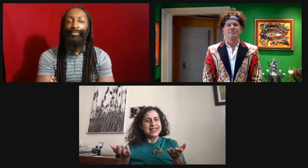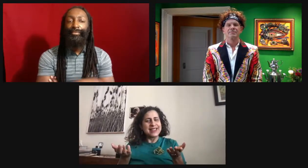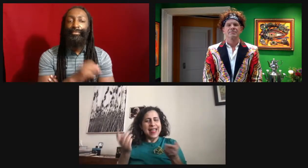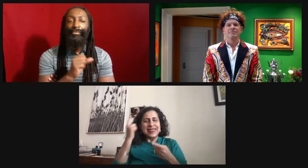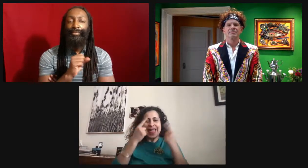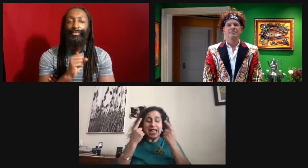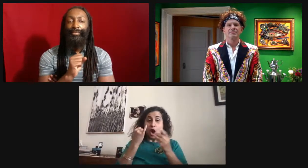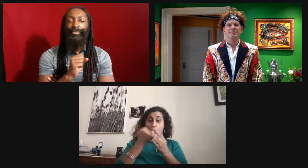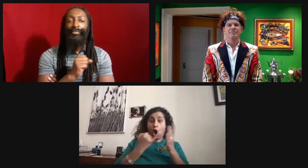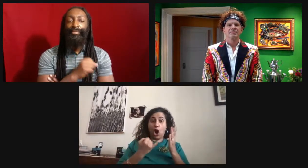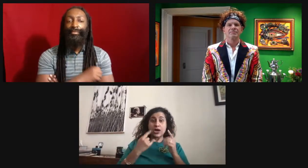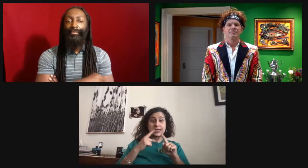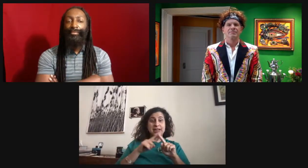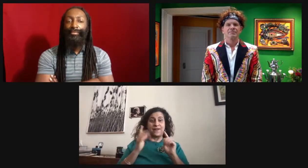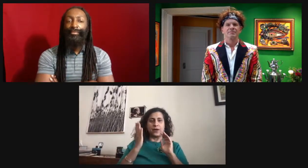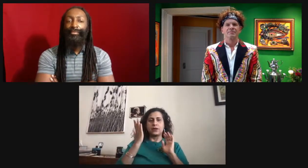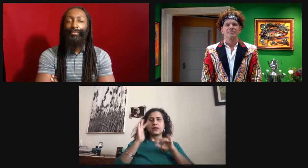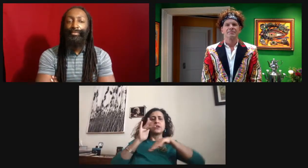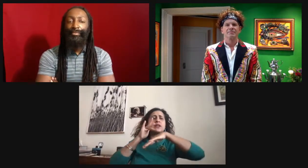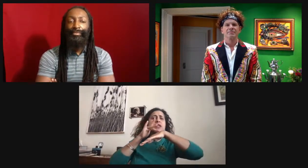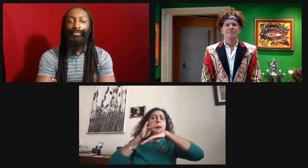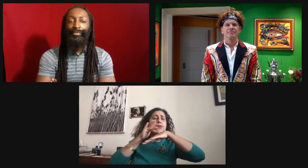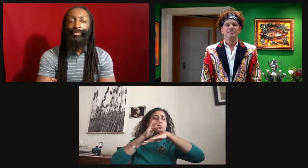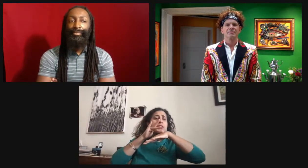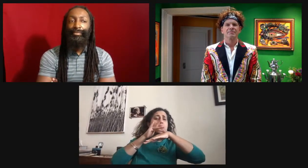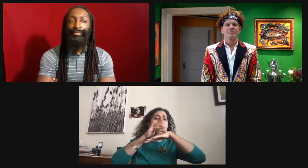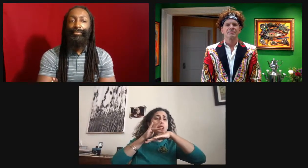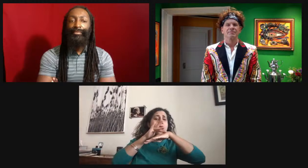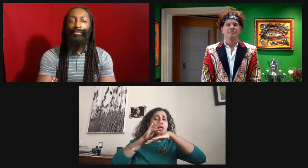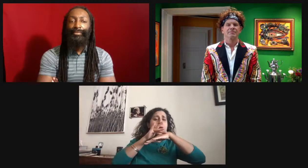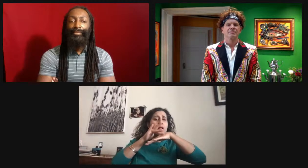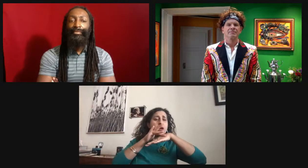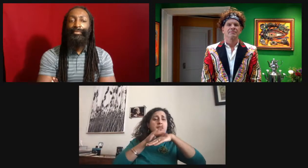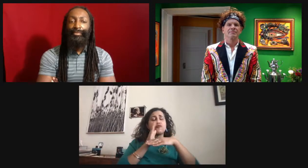And it's just important to remember to dive in.